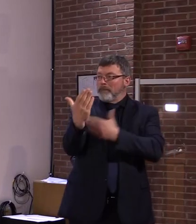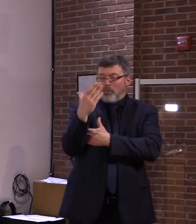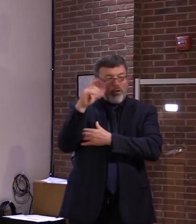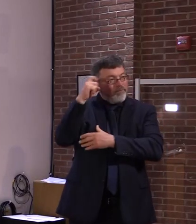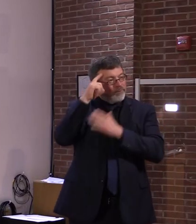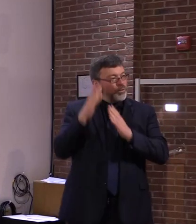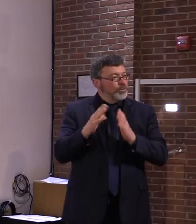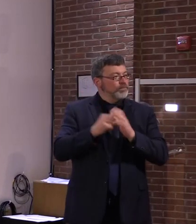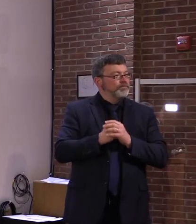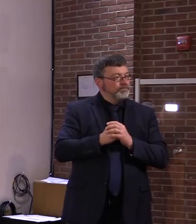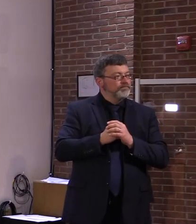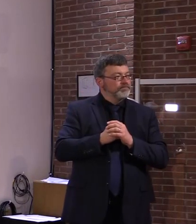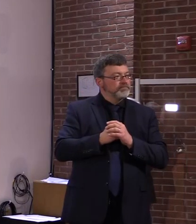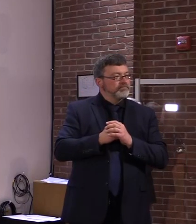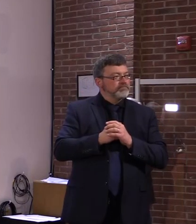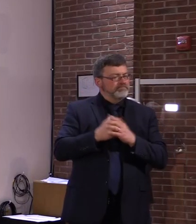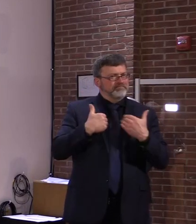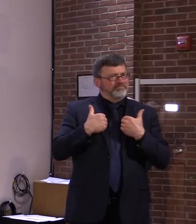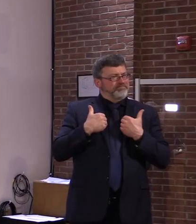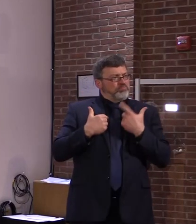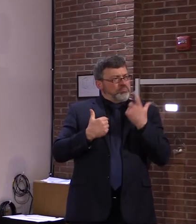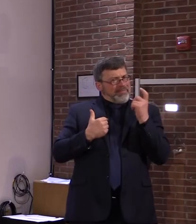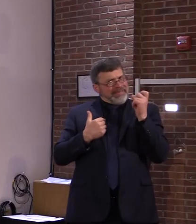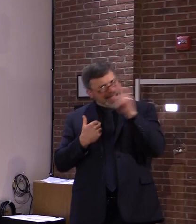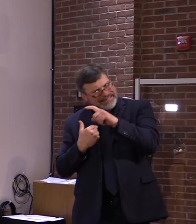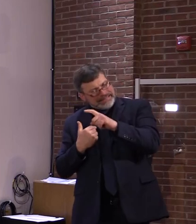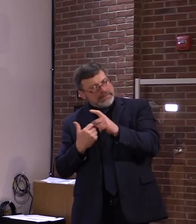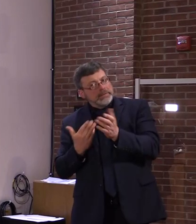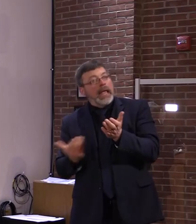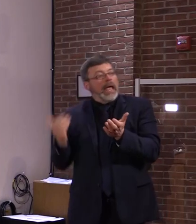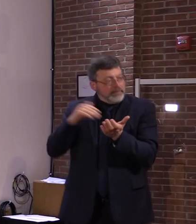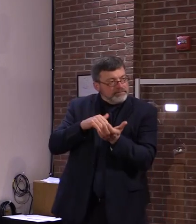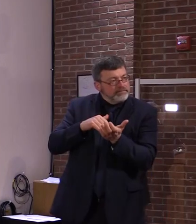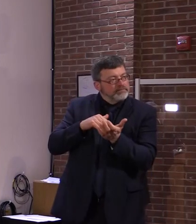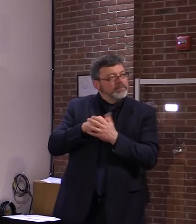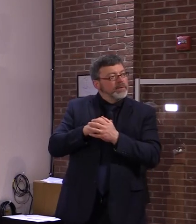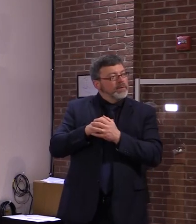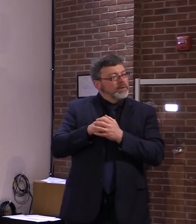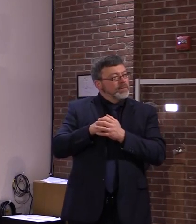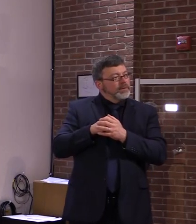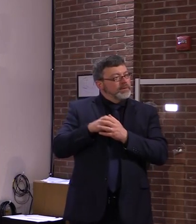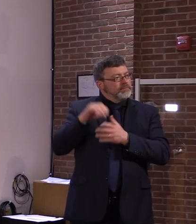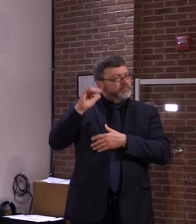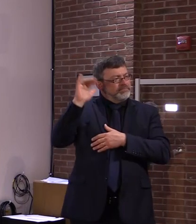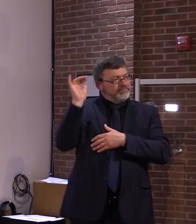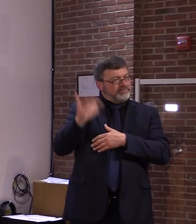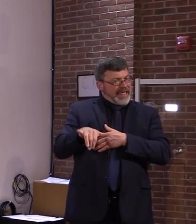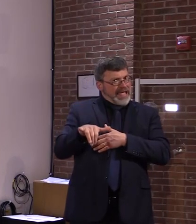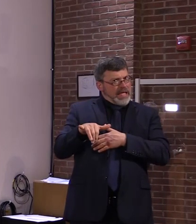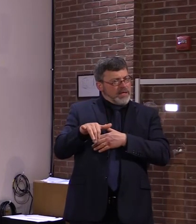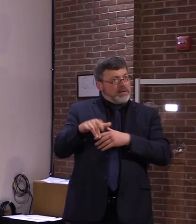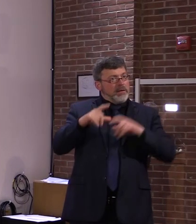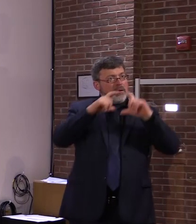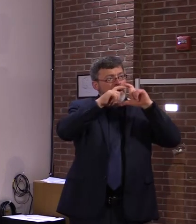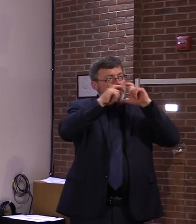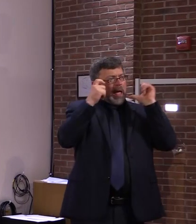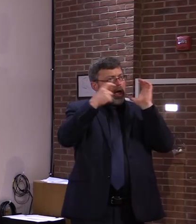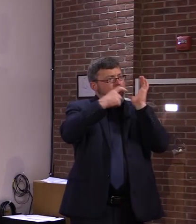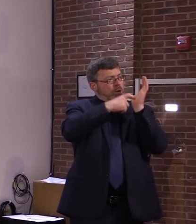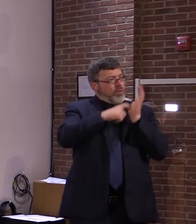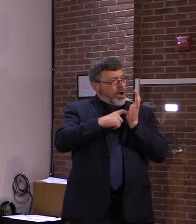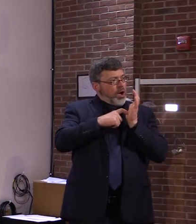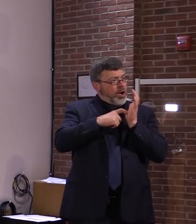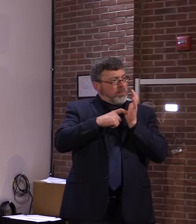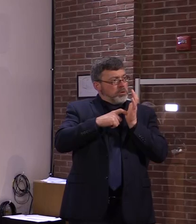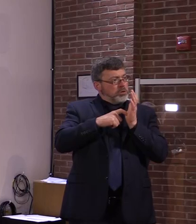about the waiving of the mask requirement. And that's great for vaccinated, but the